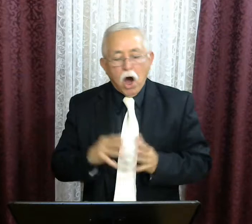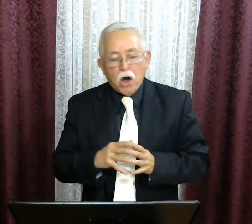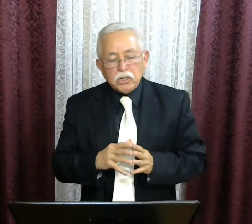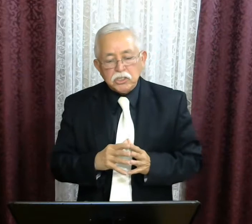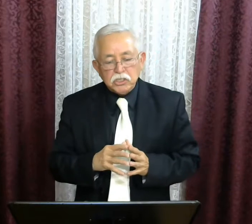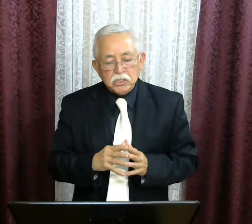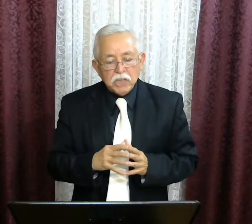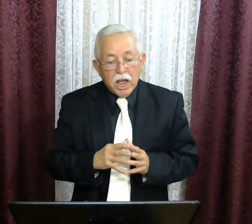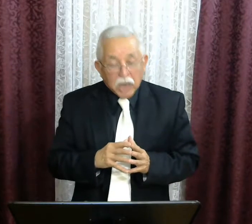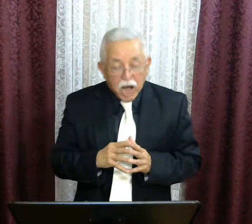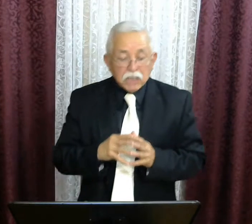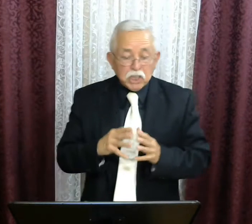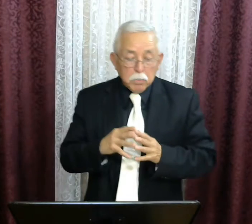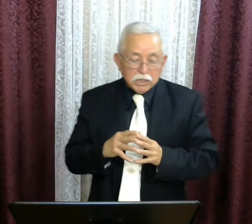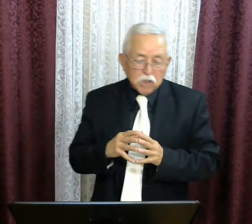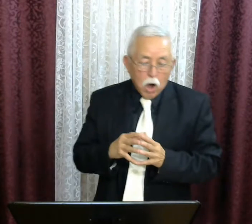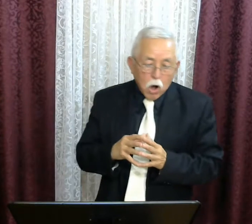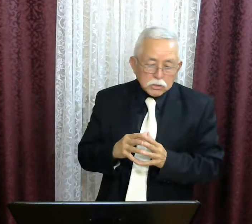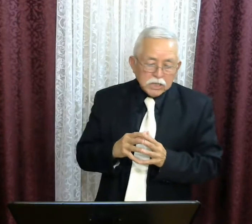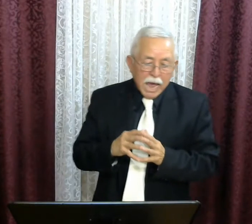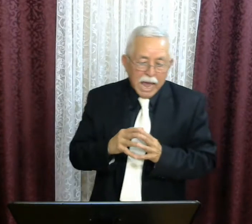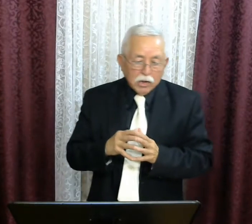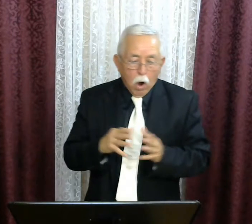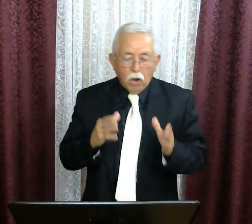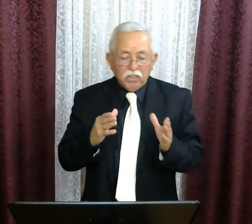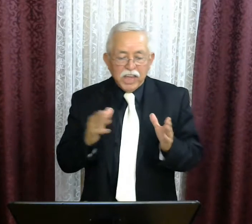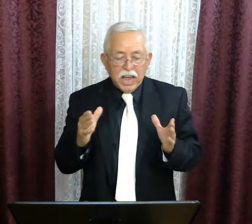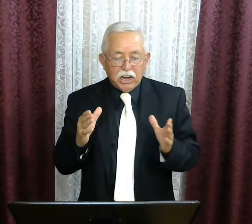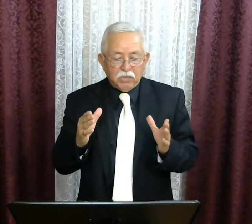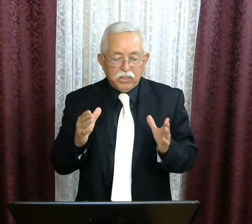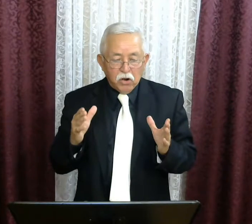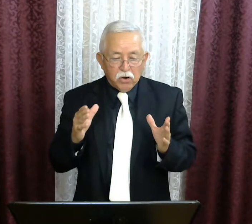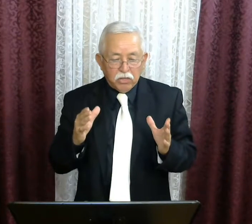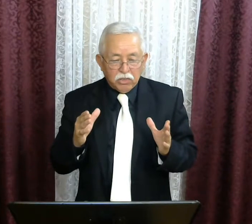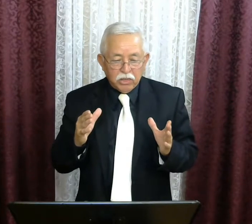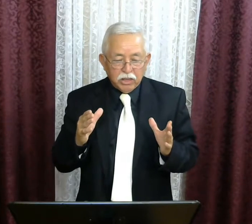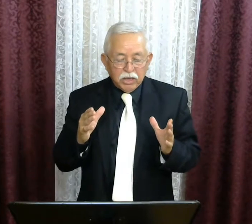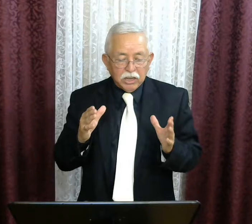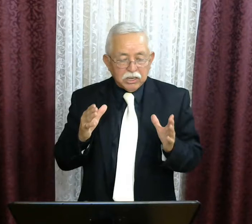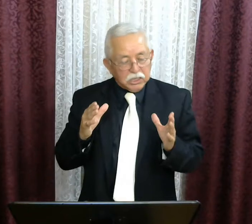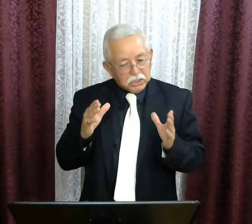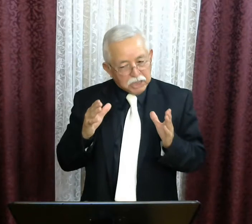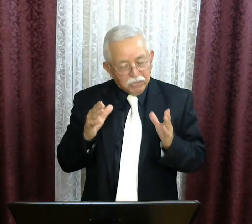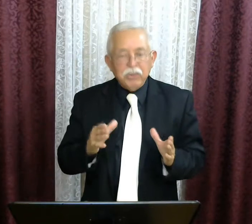us. God shall bless us, and all the end of the earth shall fear Him.